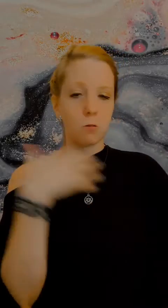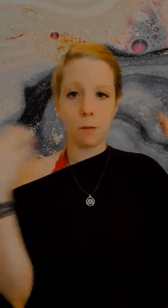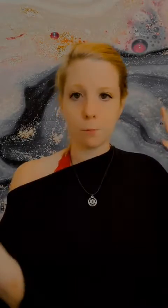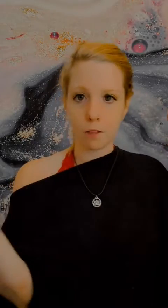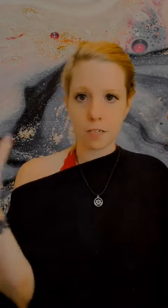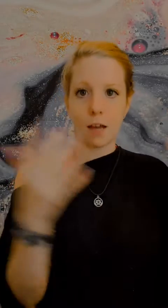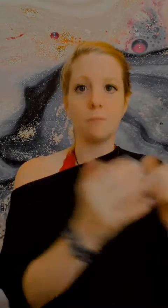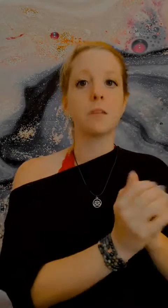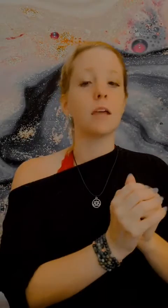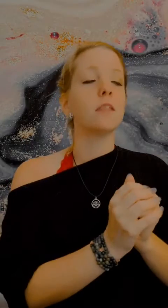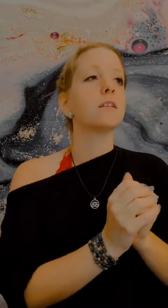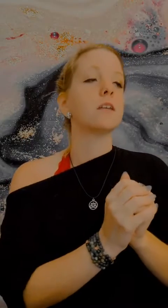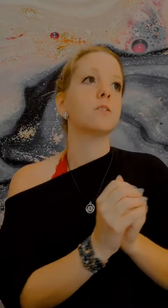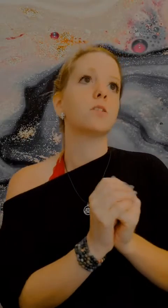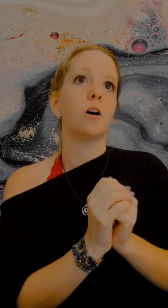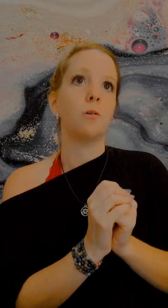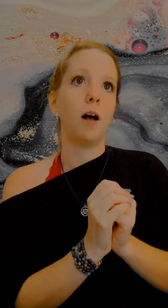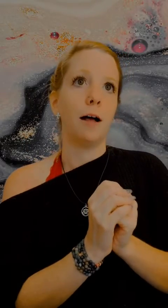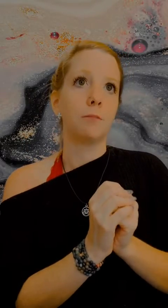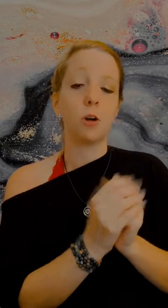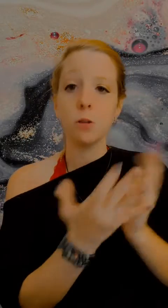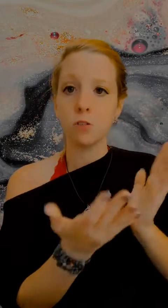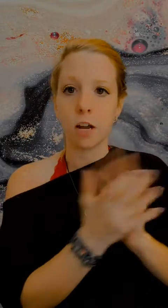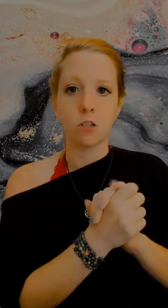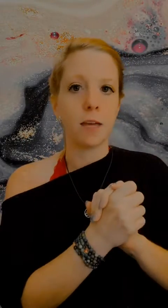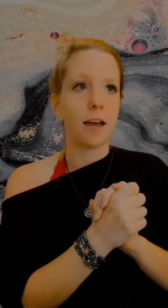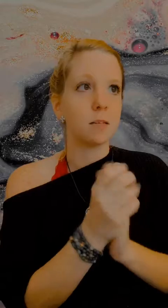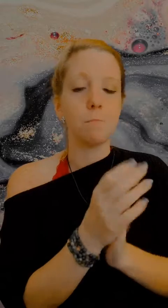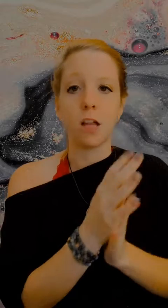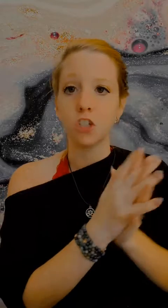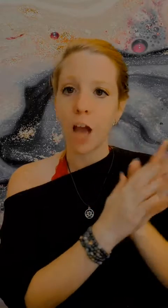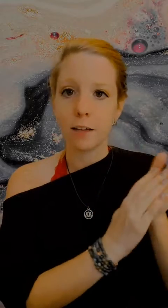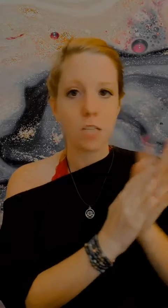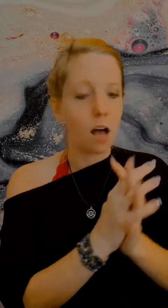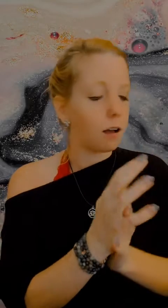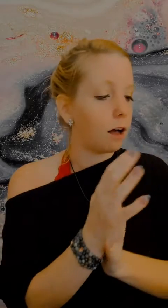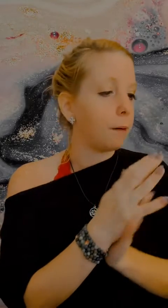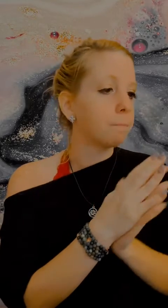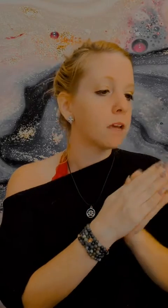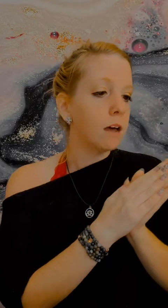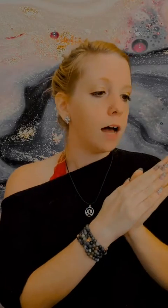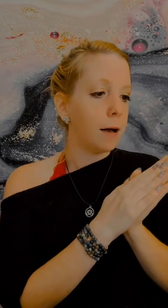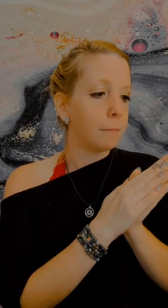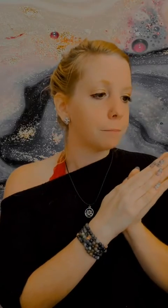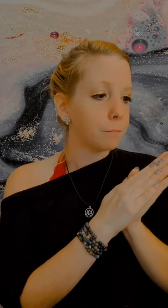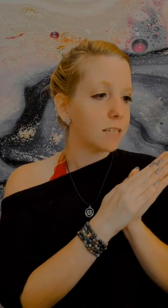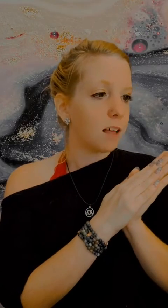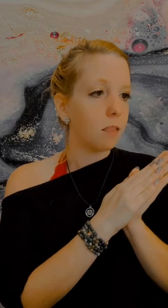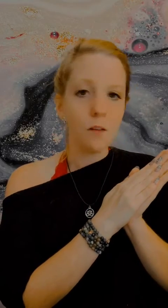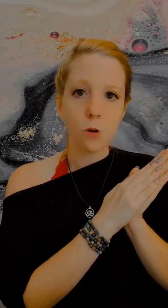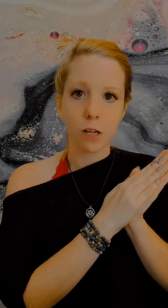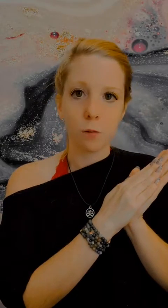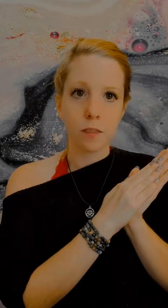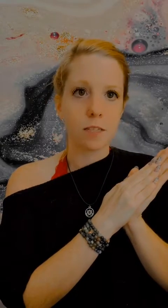people all the time in this. And so you can always reach out to me, addisonbellchat.com, because I love working with this